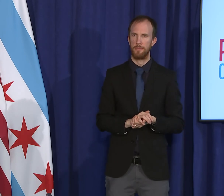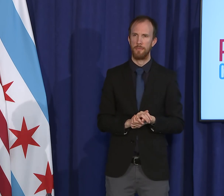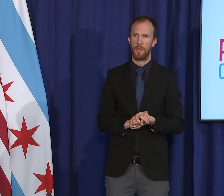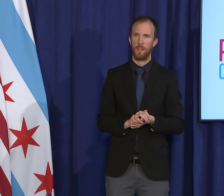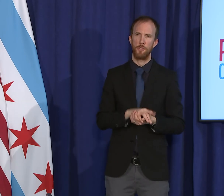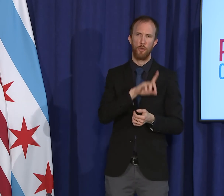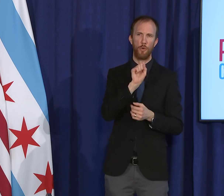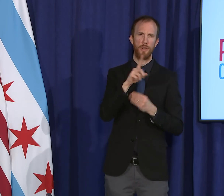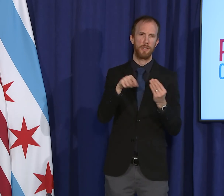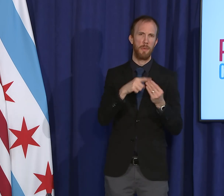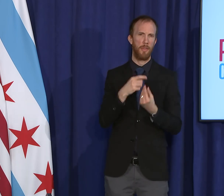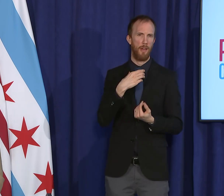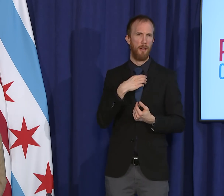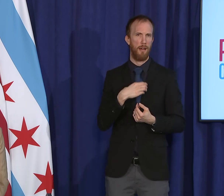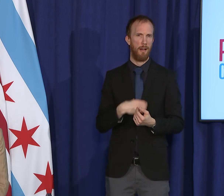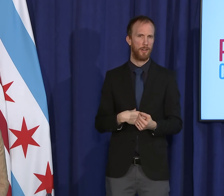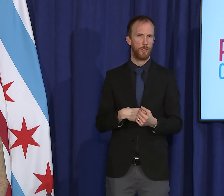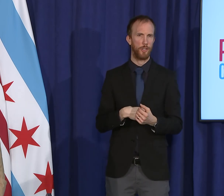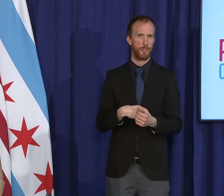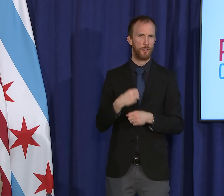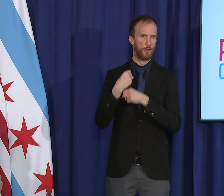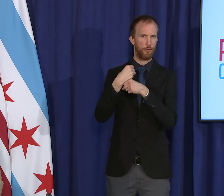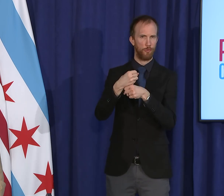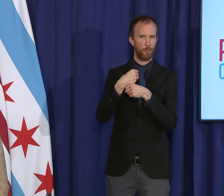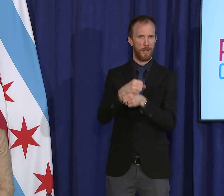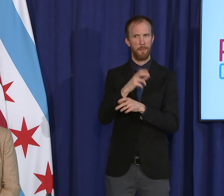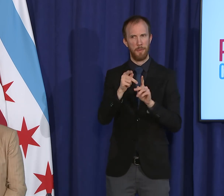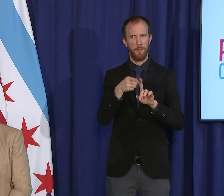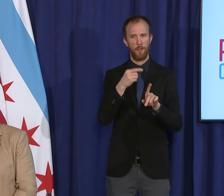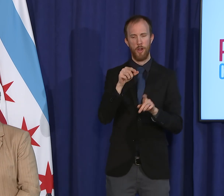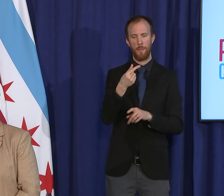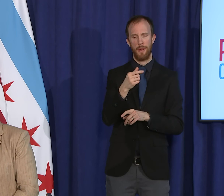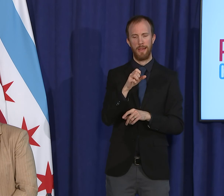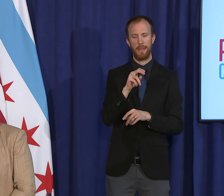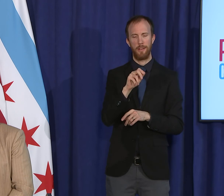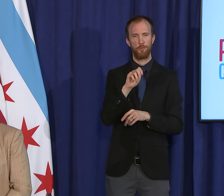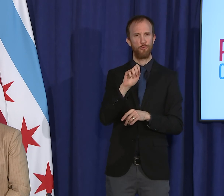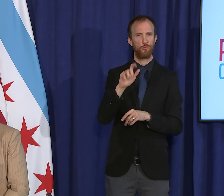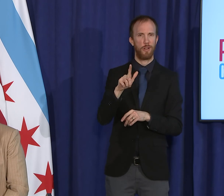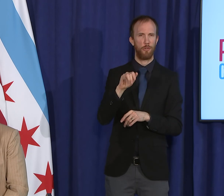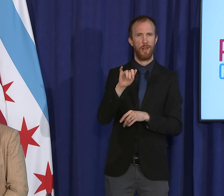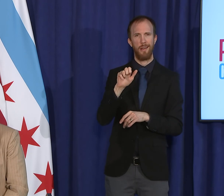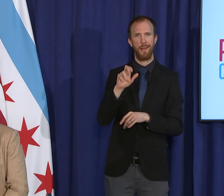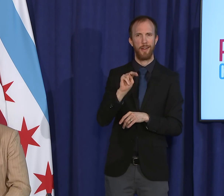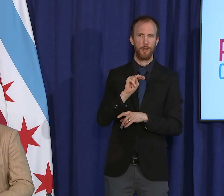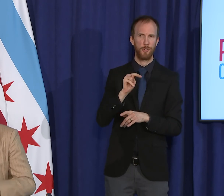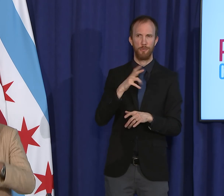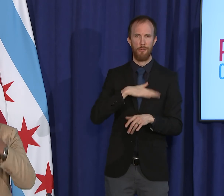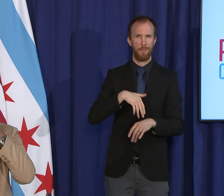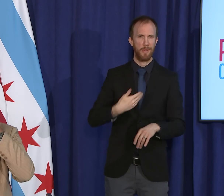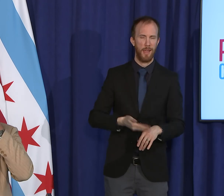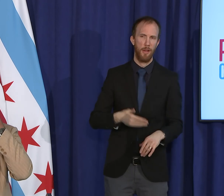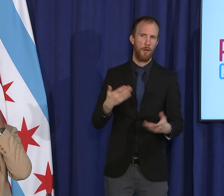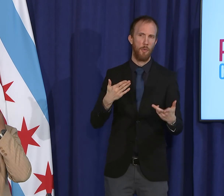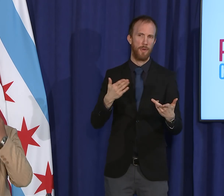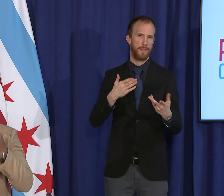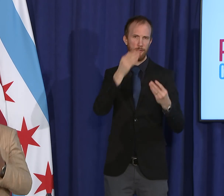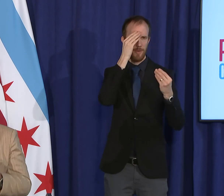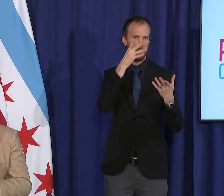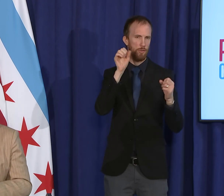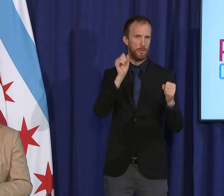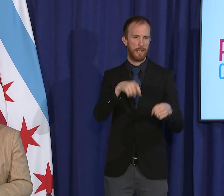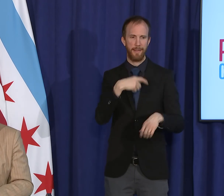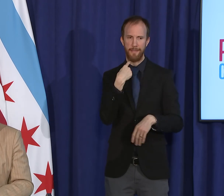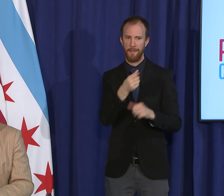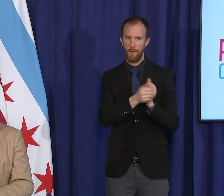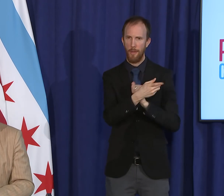and the folks from General Iron who are upset about the talks with your office. What's the latest you can give them as far as meeting